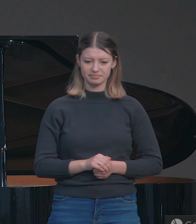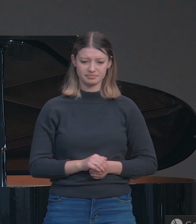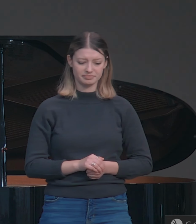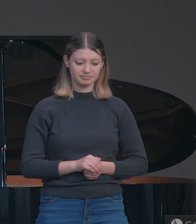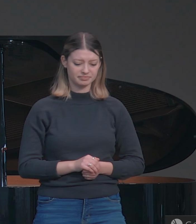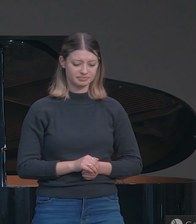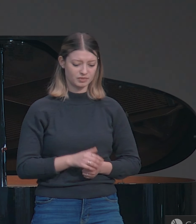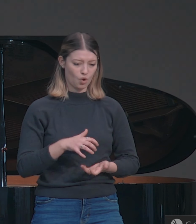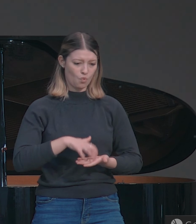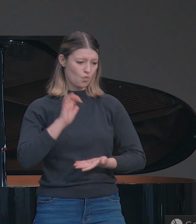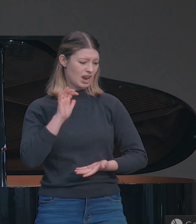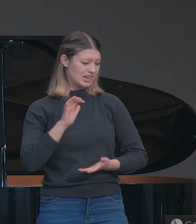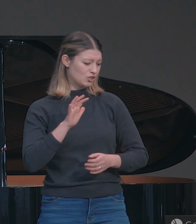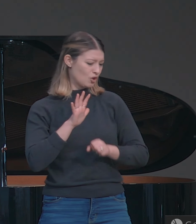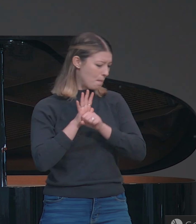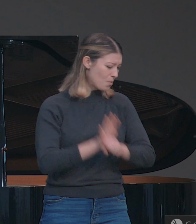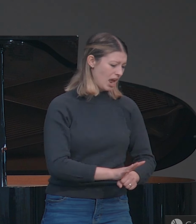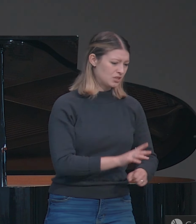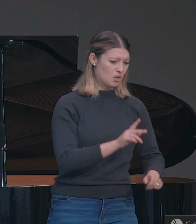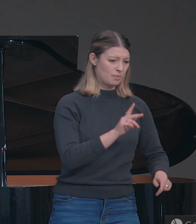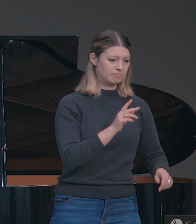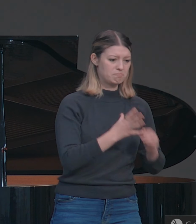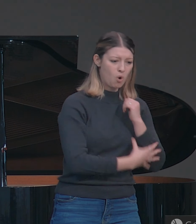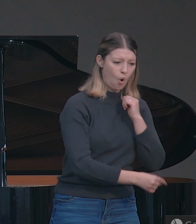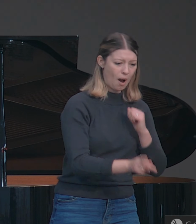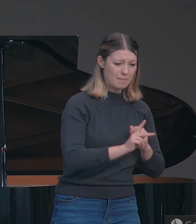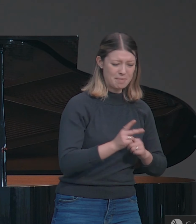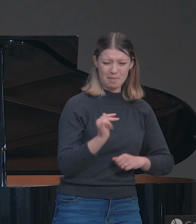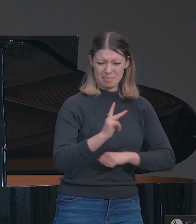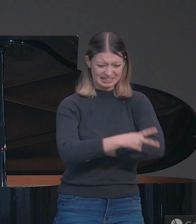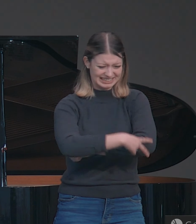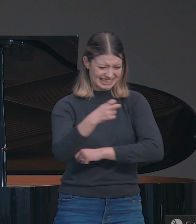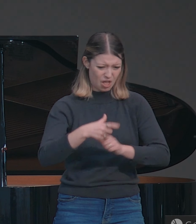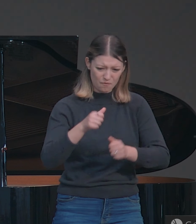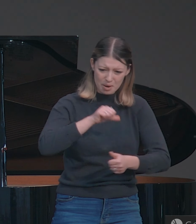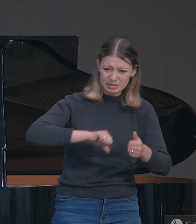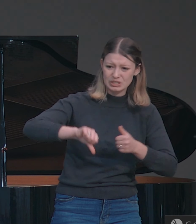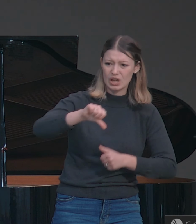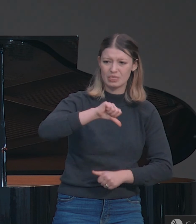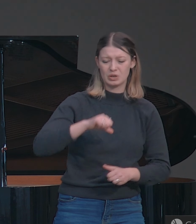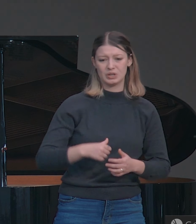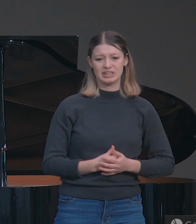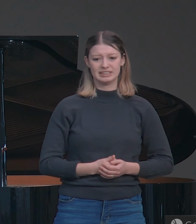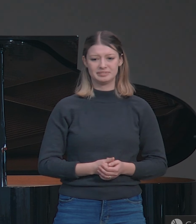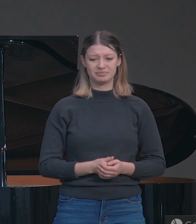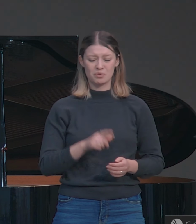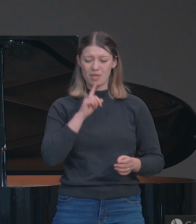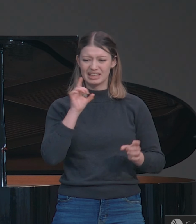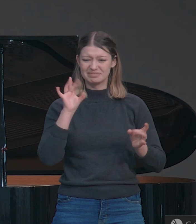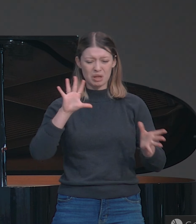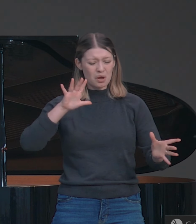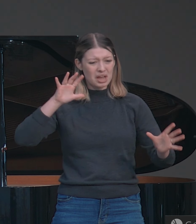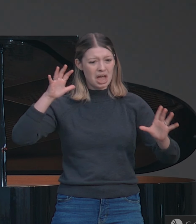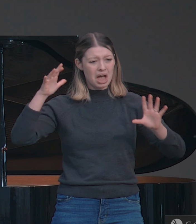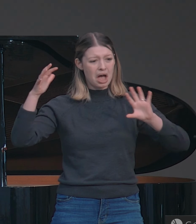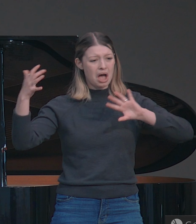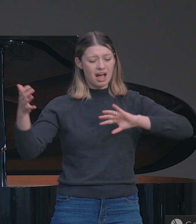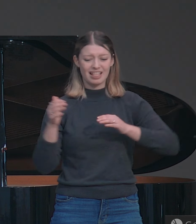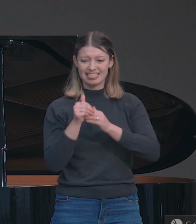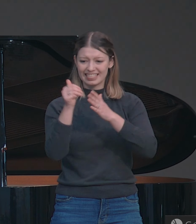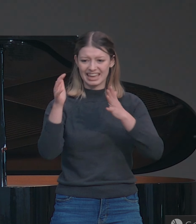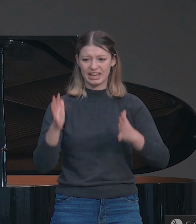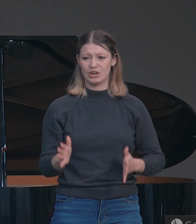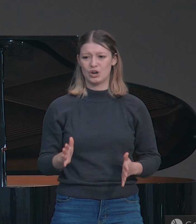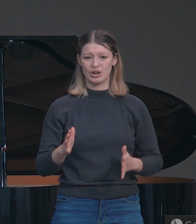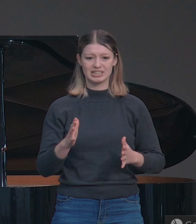The rich were oppressing the poor. People were stealing from one another. It was chaos. The leaders